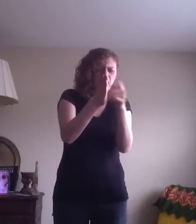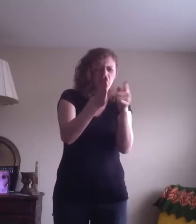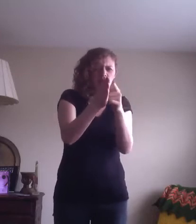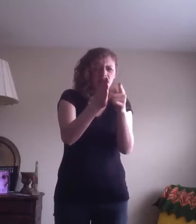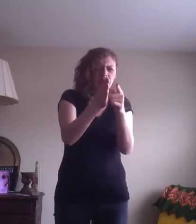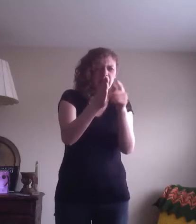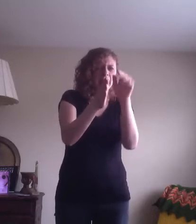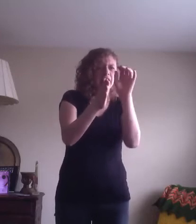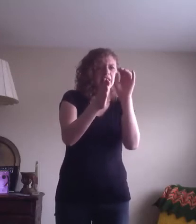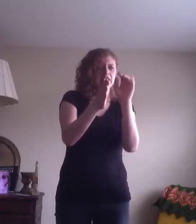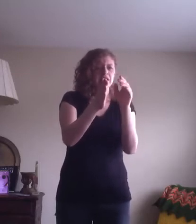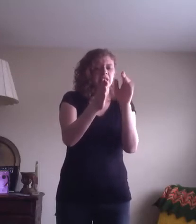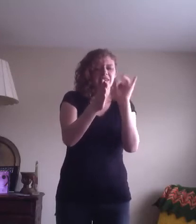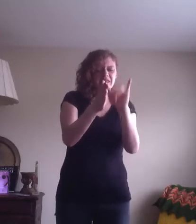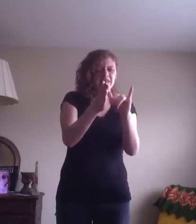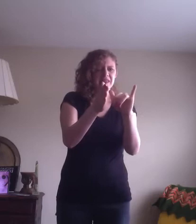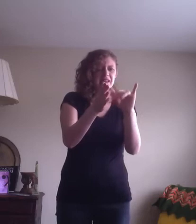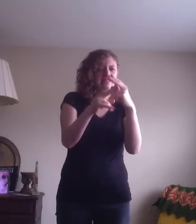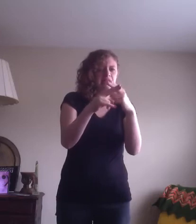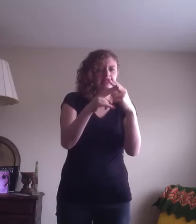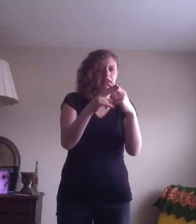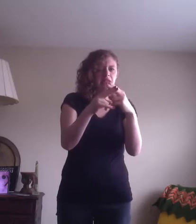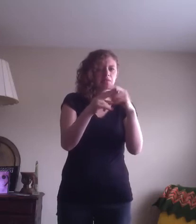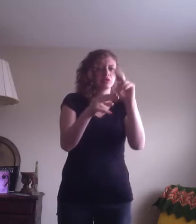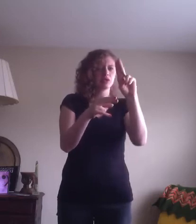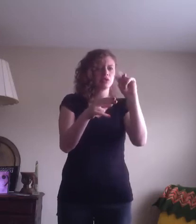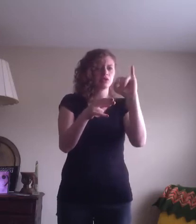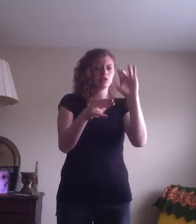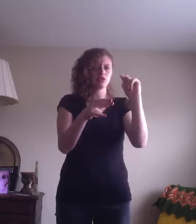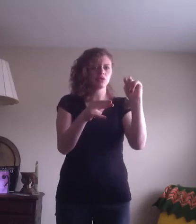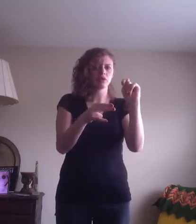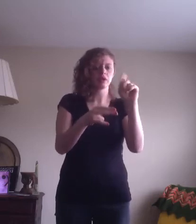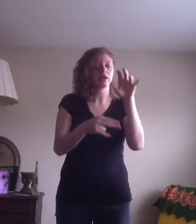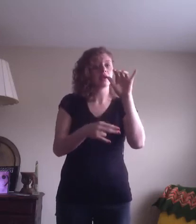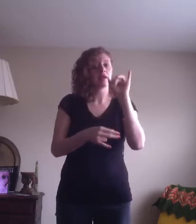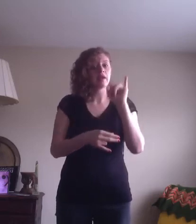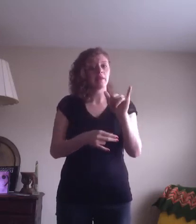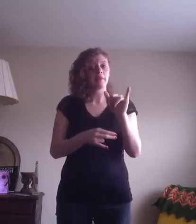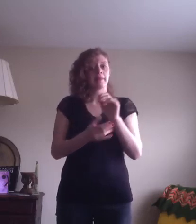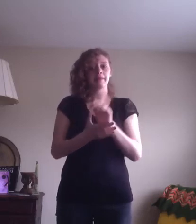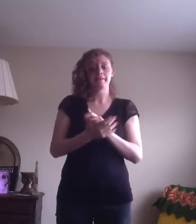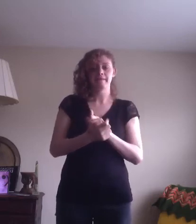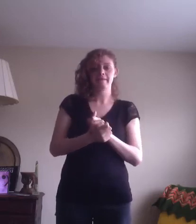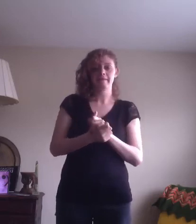And that's what determines everything else on your number line. So if someone